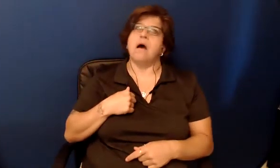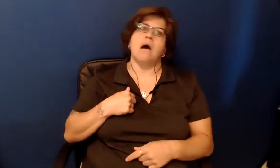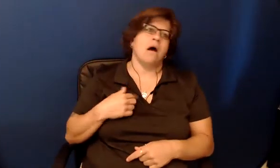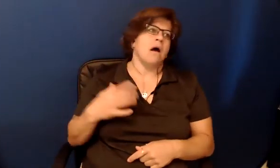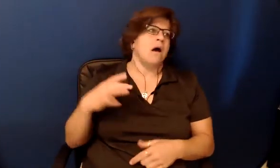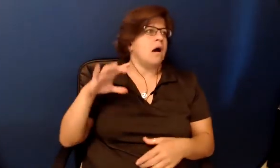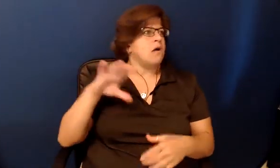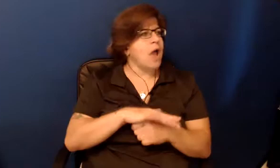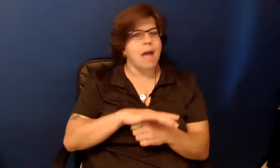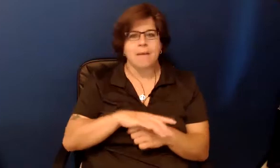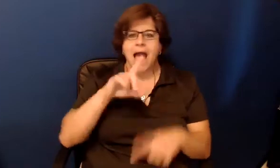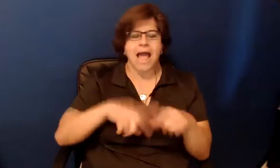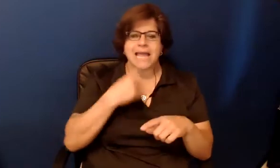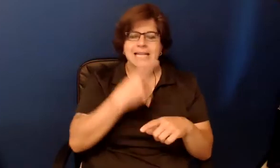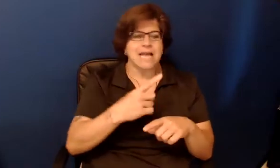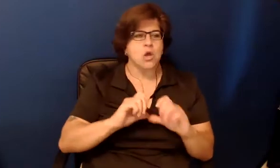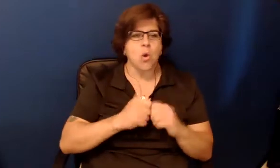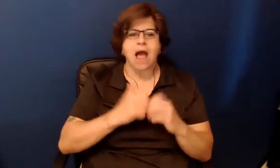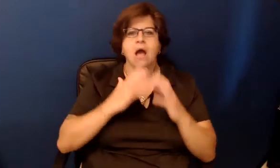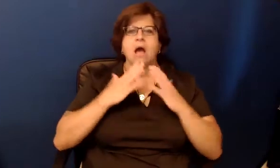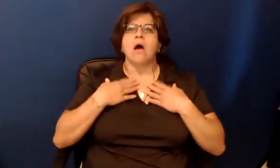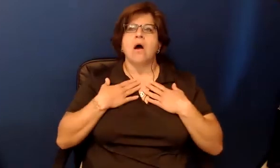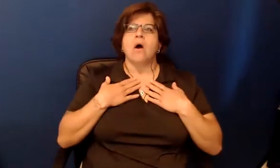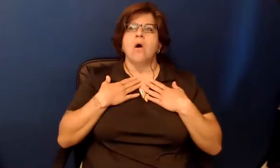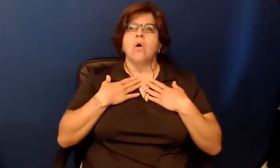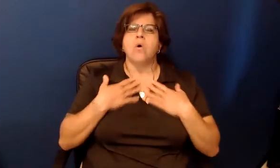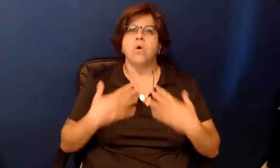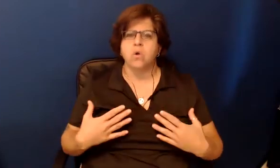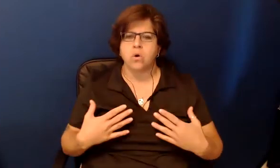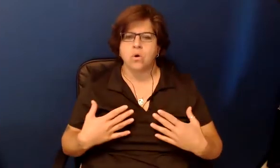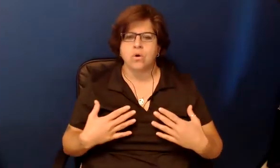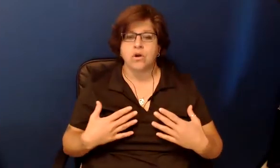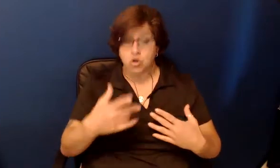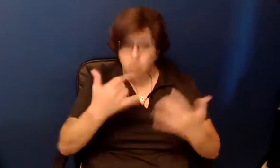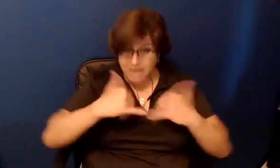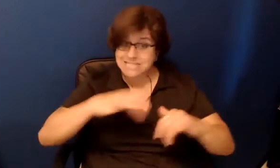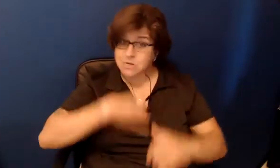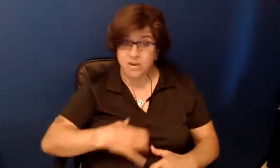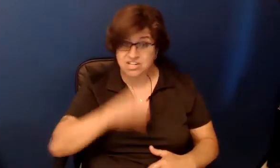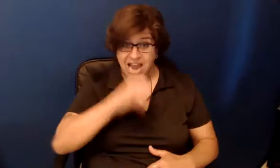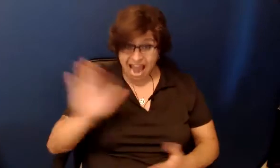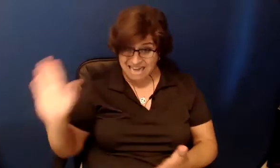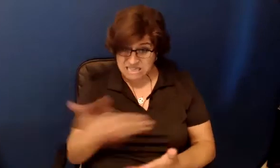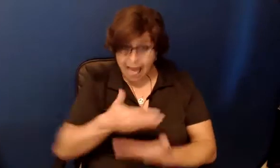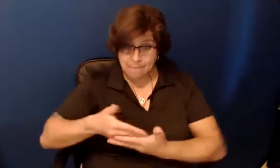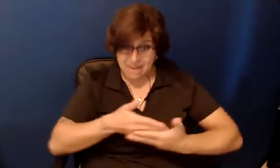crap. Well, I can't tell you the relief I had. Okay, do I wish it was something I had not done